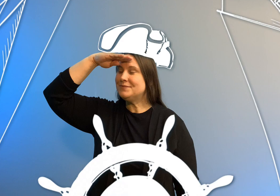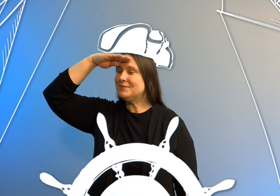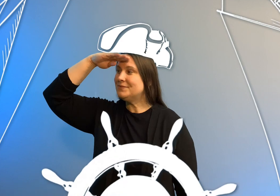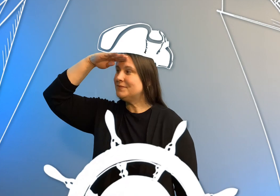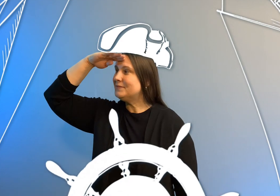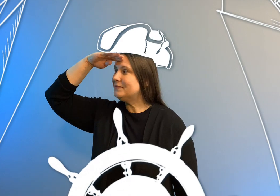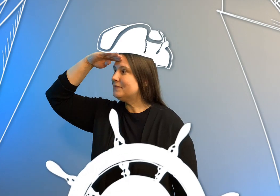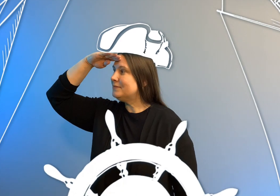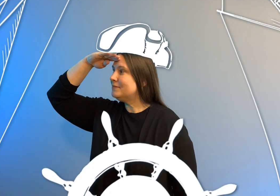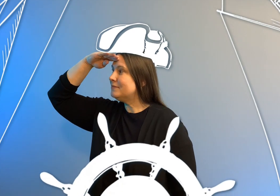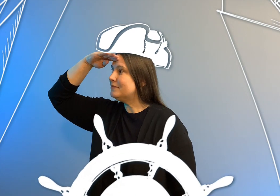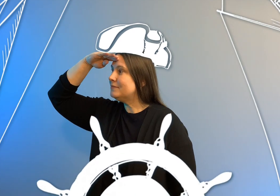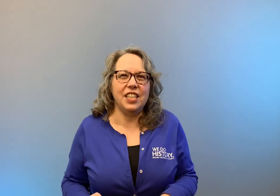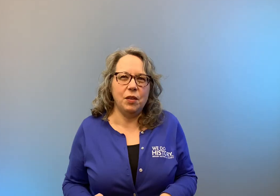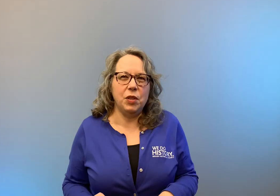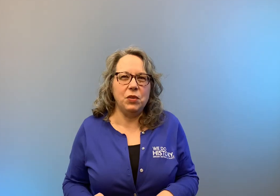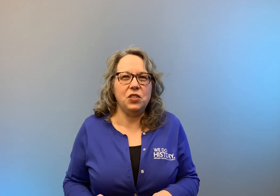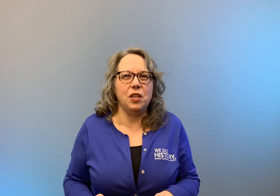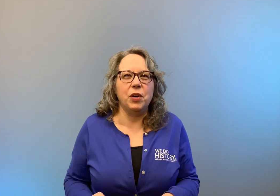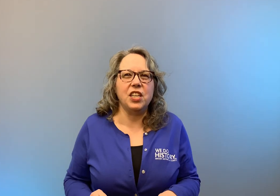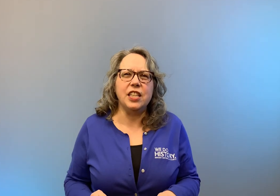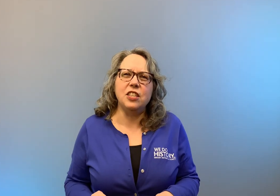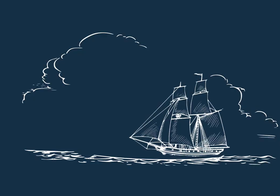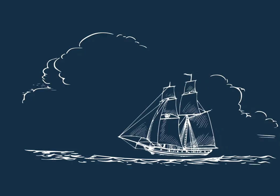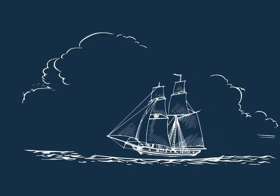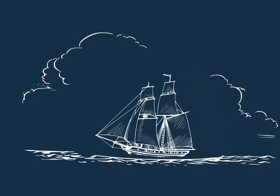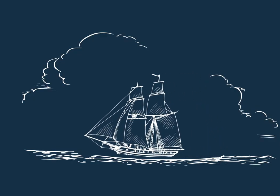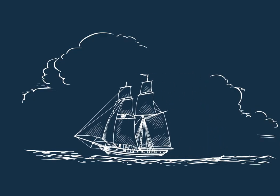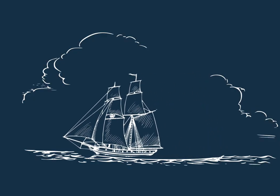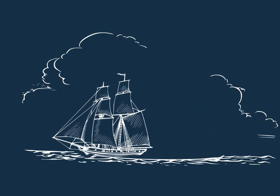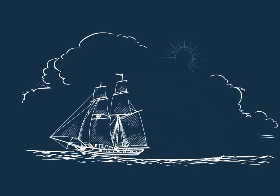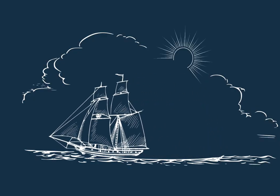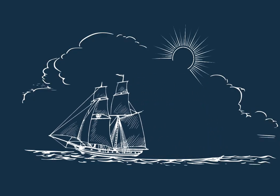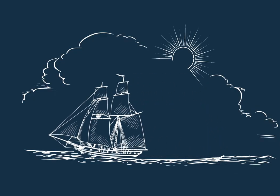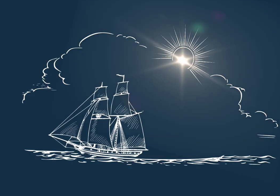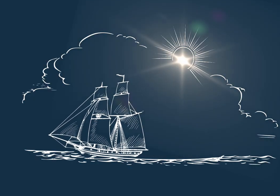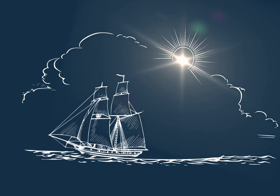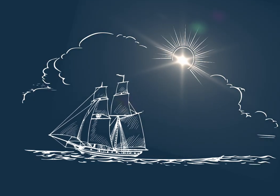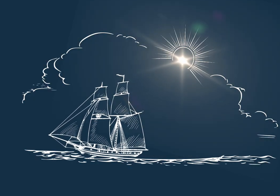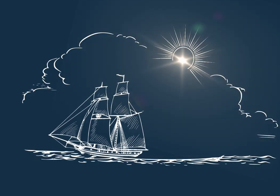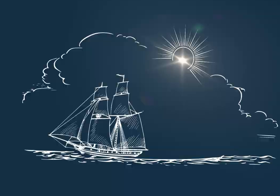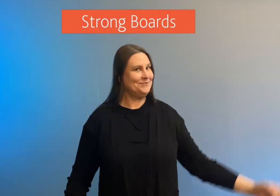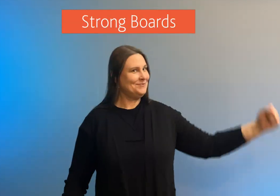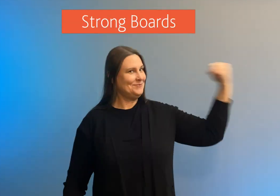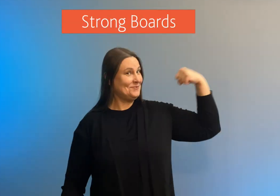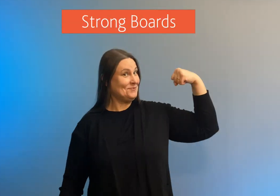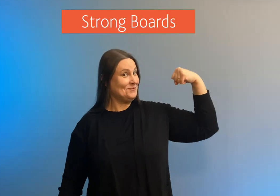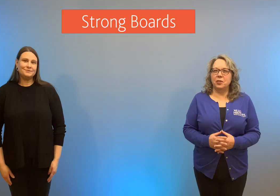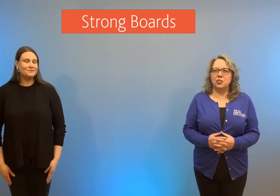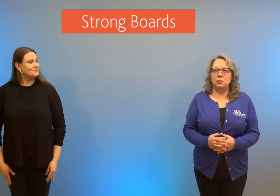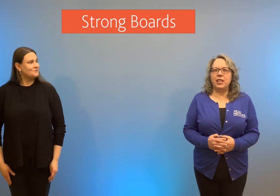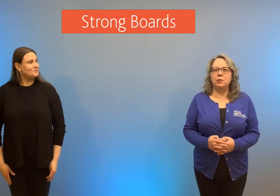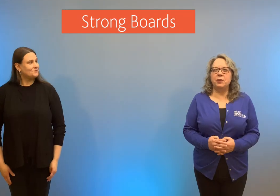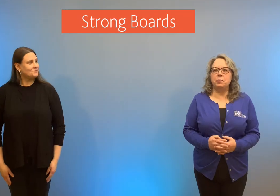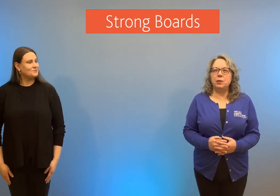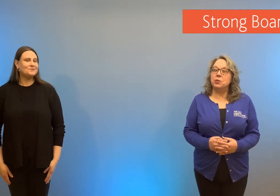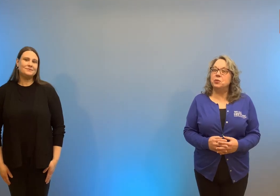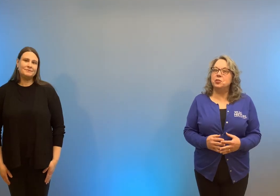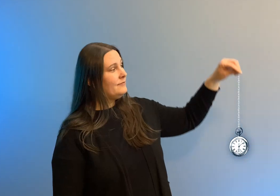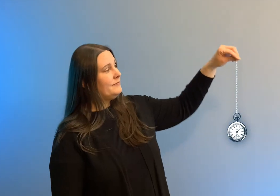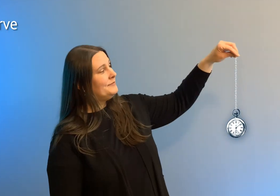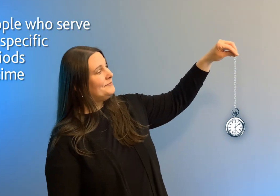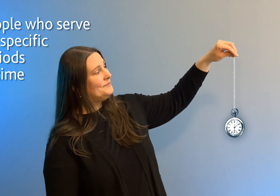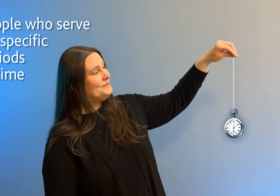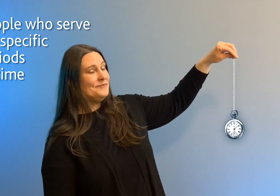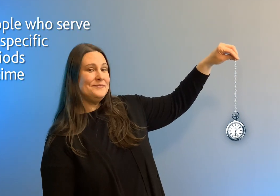organization. It does its best to keep the museum on clear seas to a secure port. Strong boards are made up of people